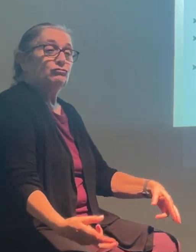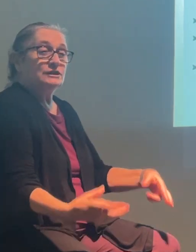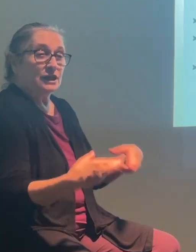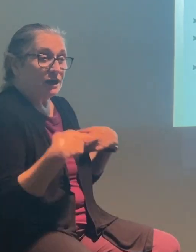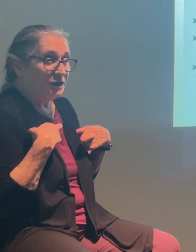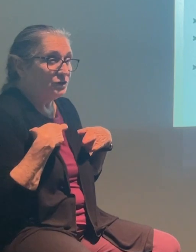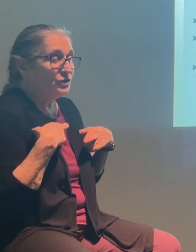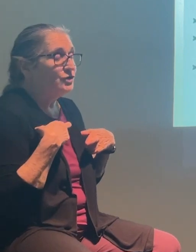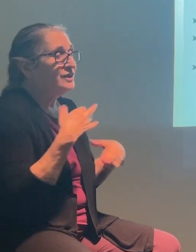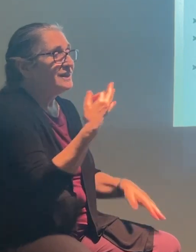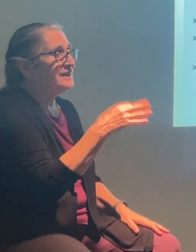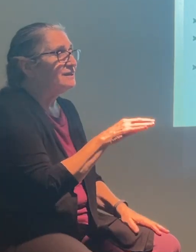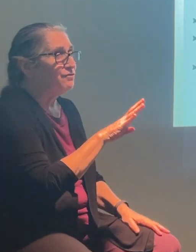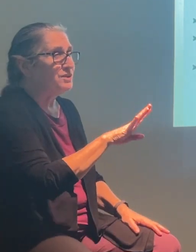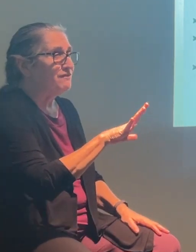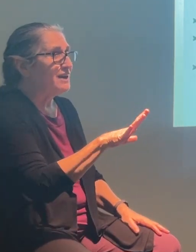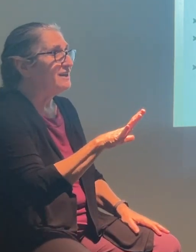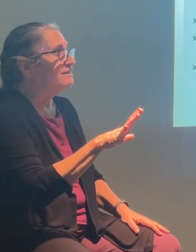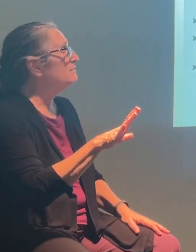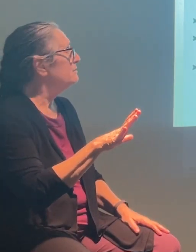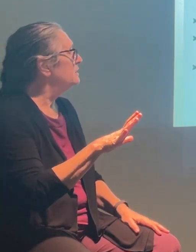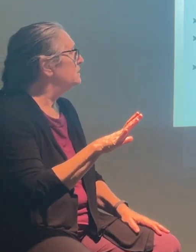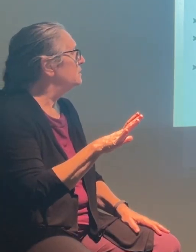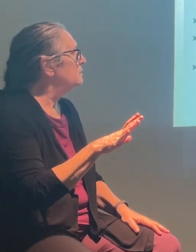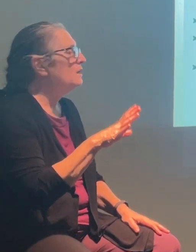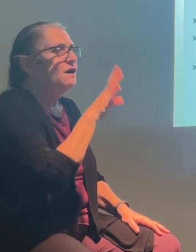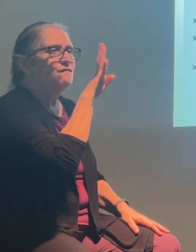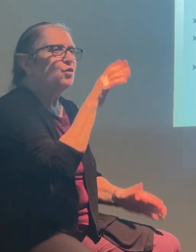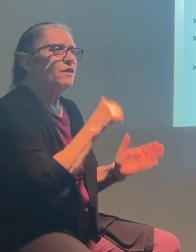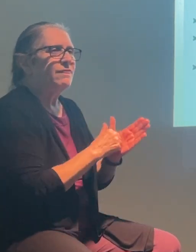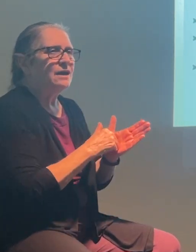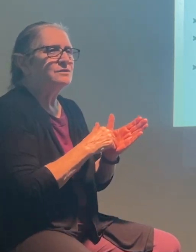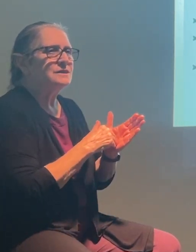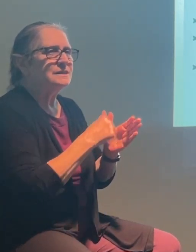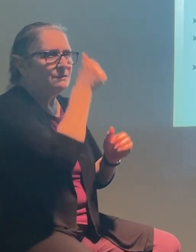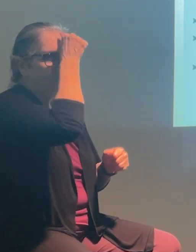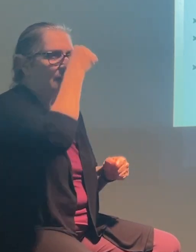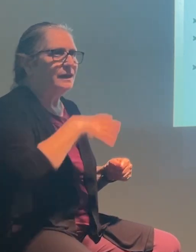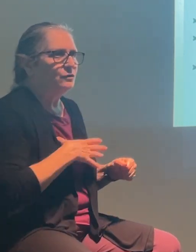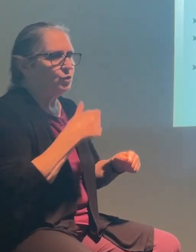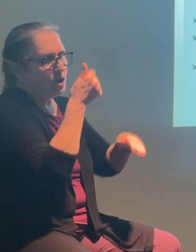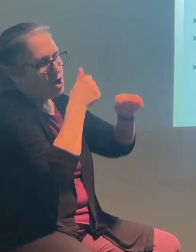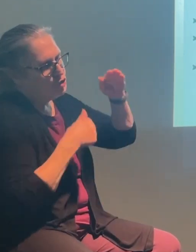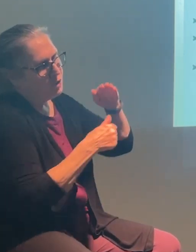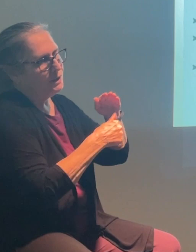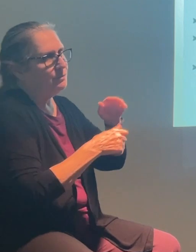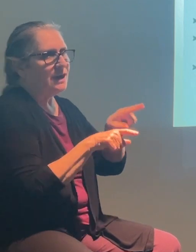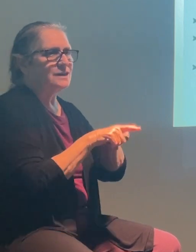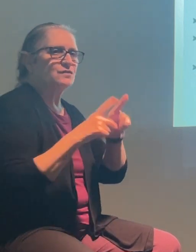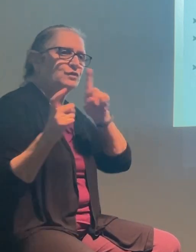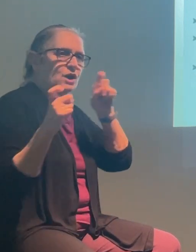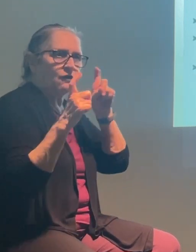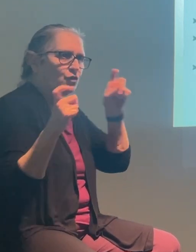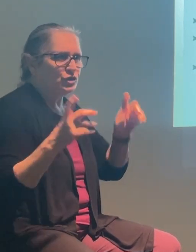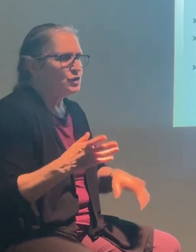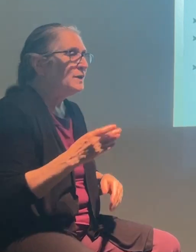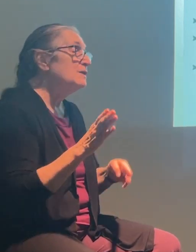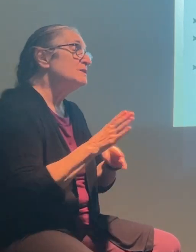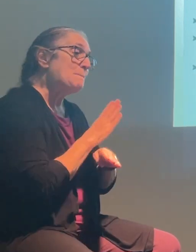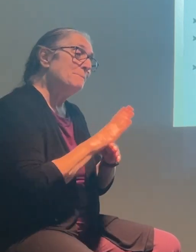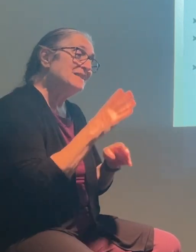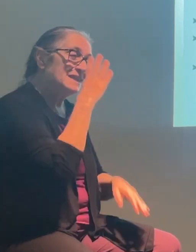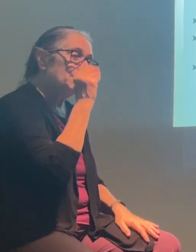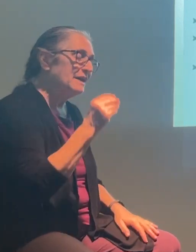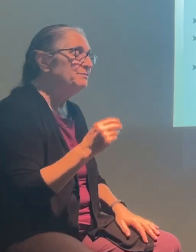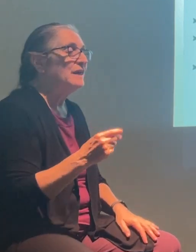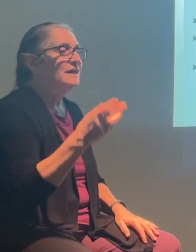stopped 1945 in the war, 4,000 men were under him as photographers. I mean, he's a very busy man. He